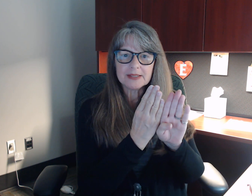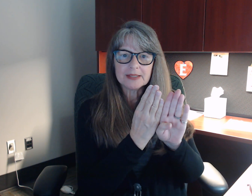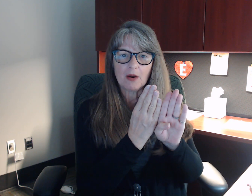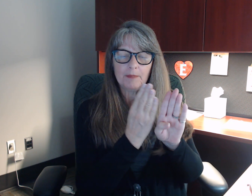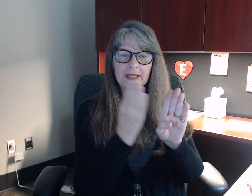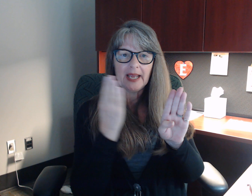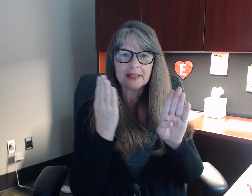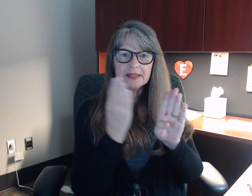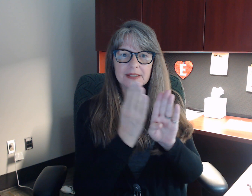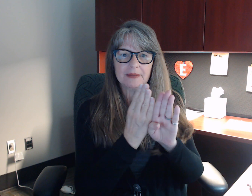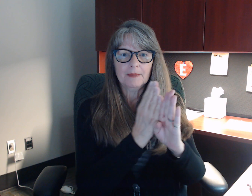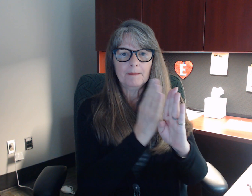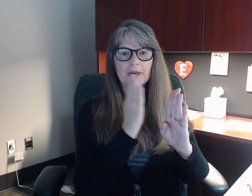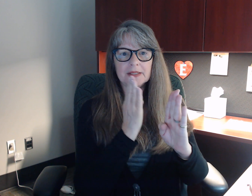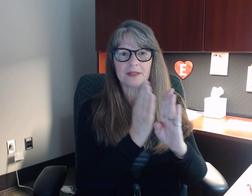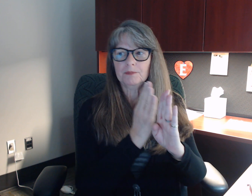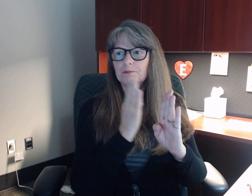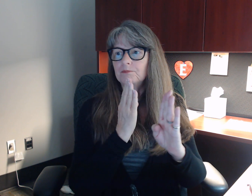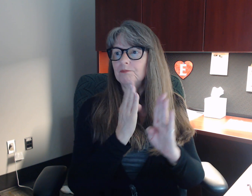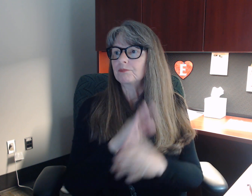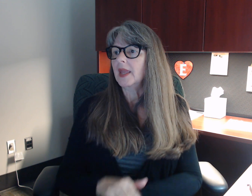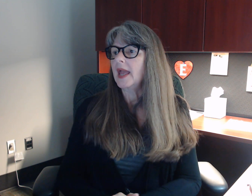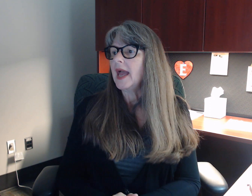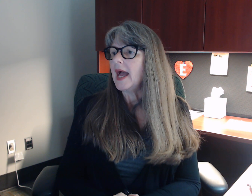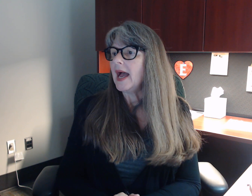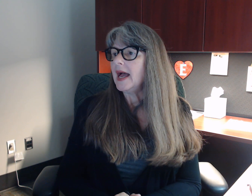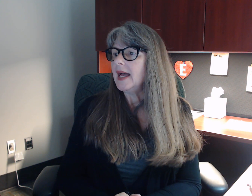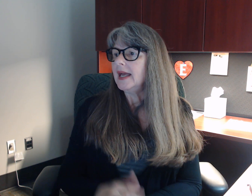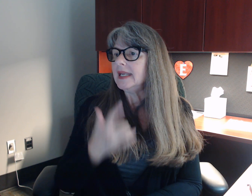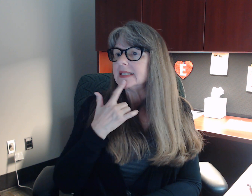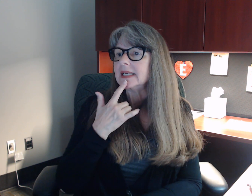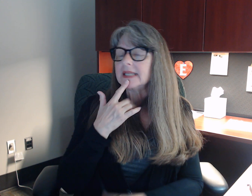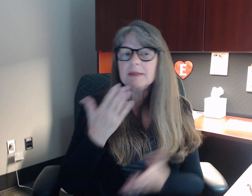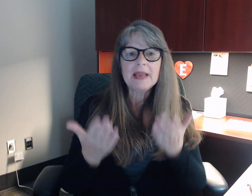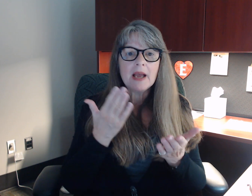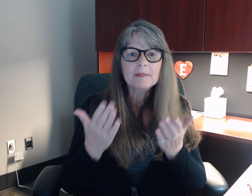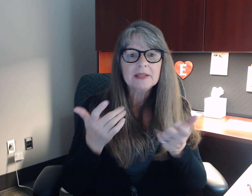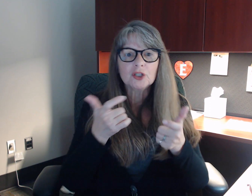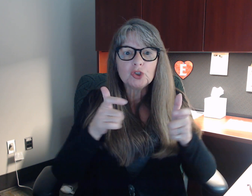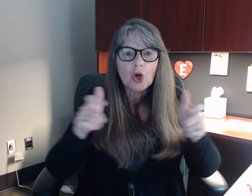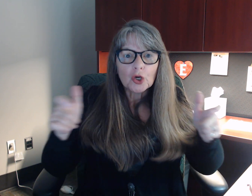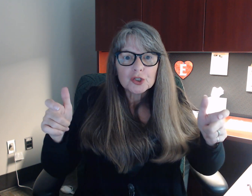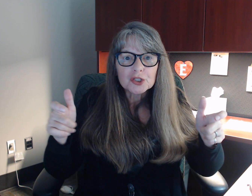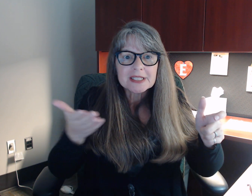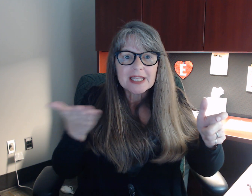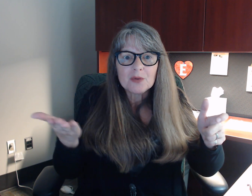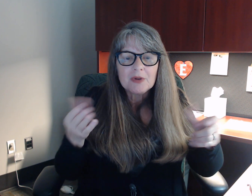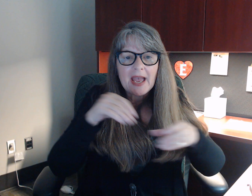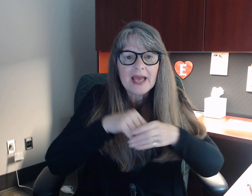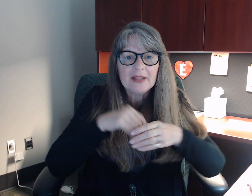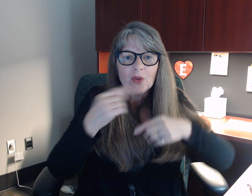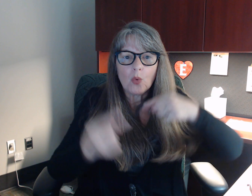our B hands, bus. And it says it may not be the largest thing we've had in the